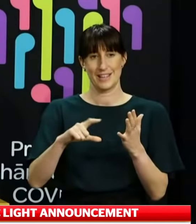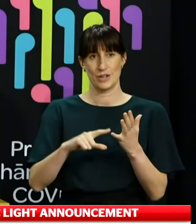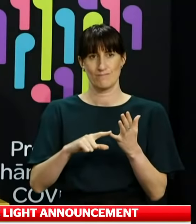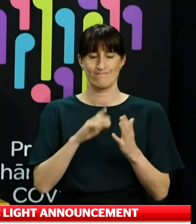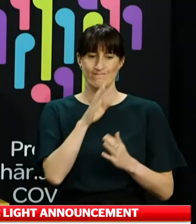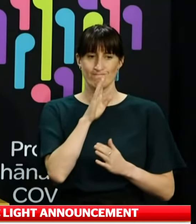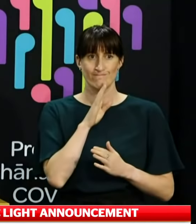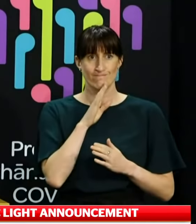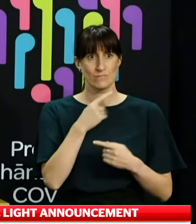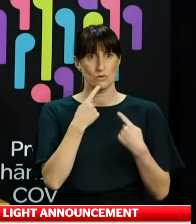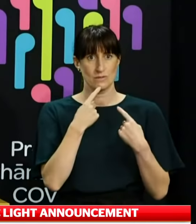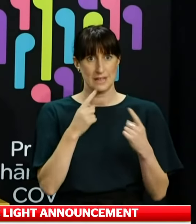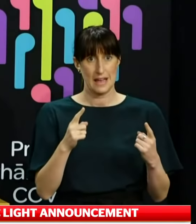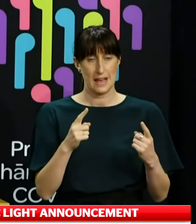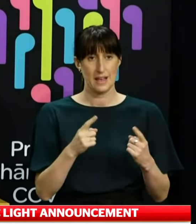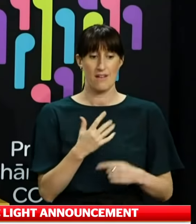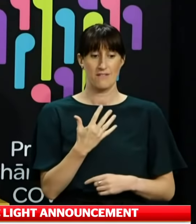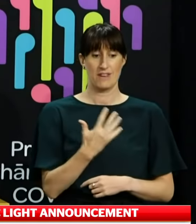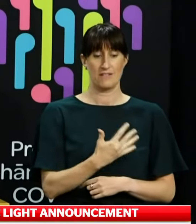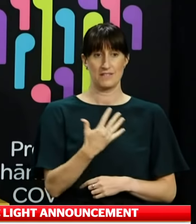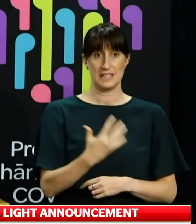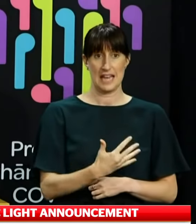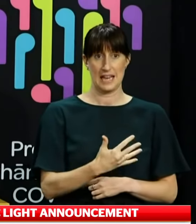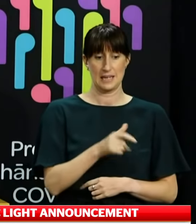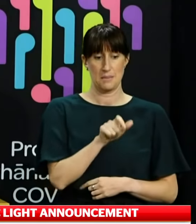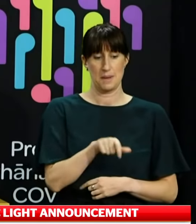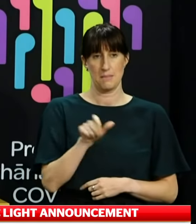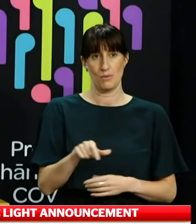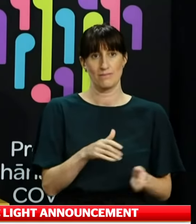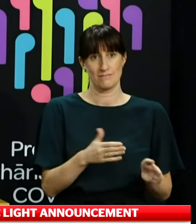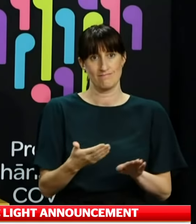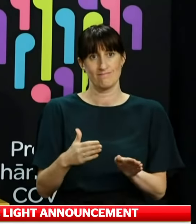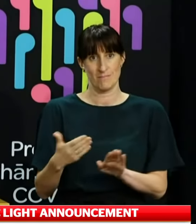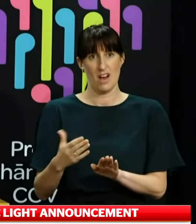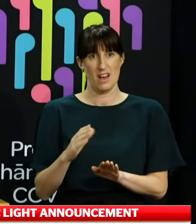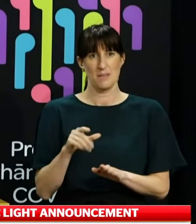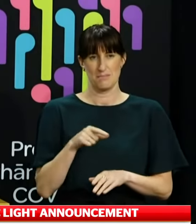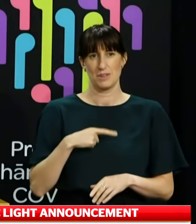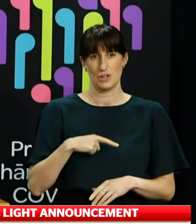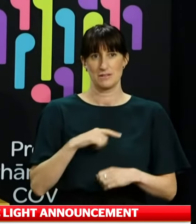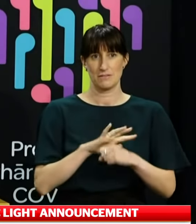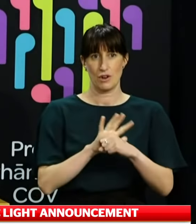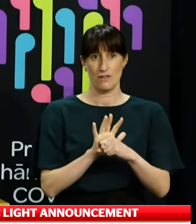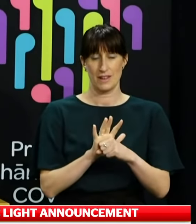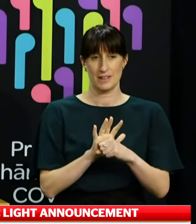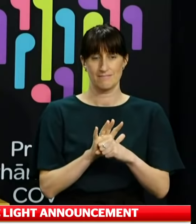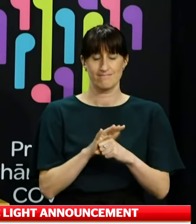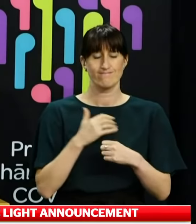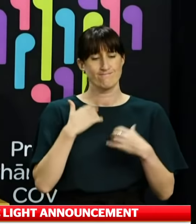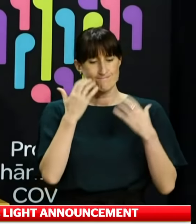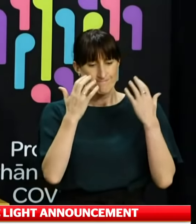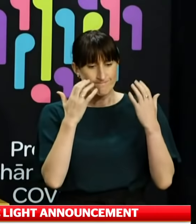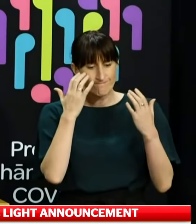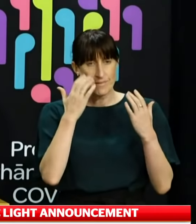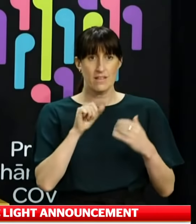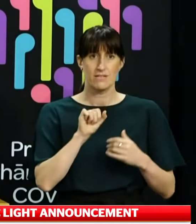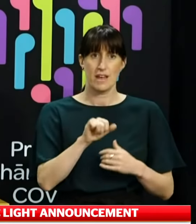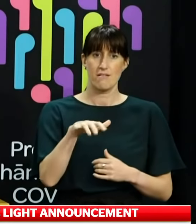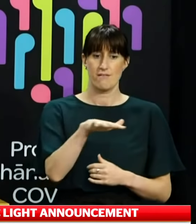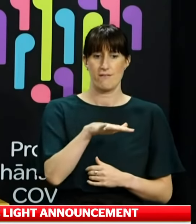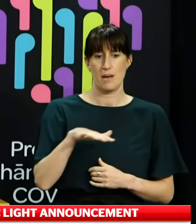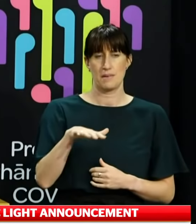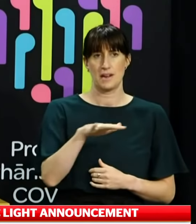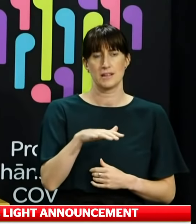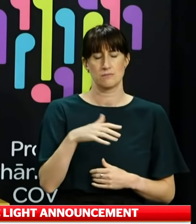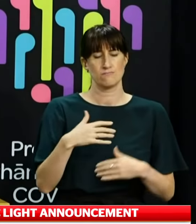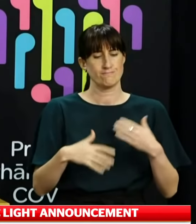of Health is reporting a further 15 deaths from COVID-19. Everyone's sympathies will be the families with the families who have suffered